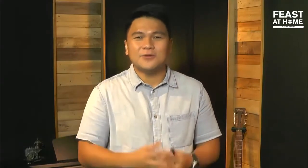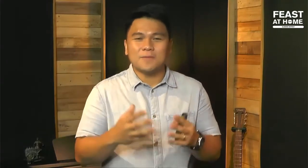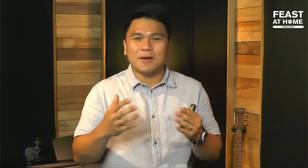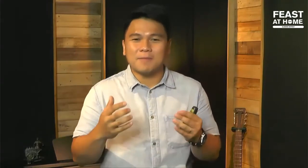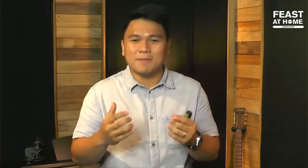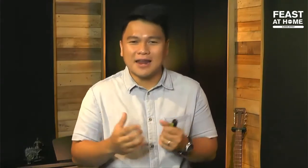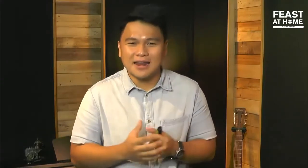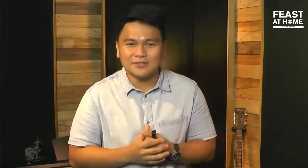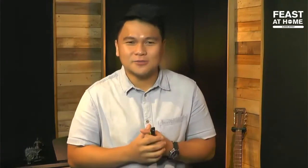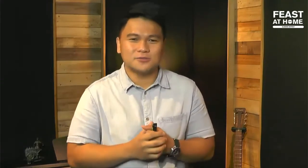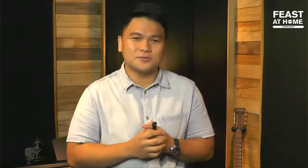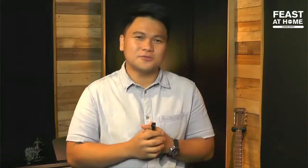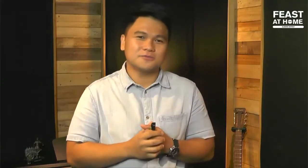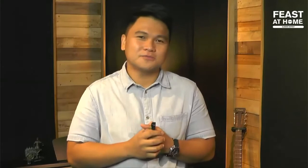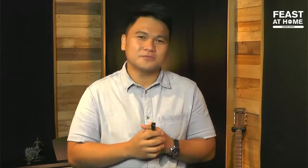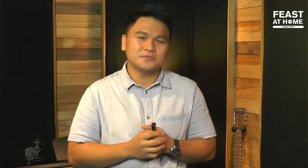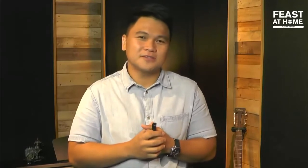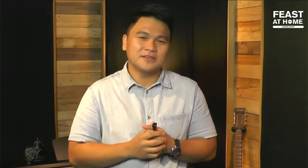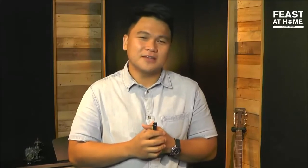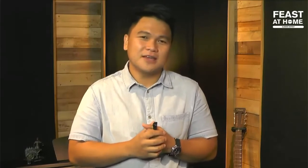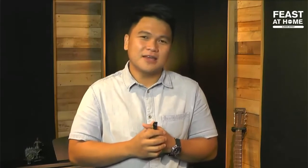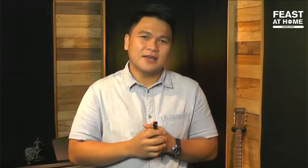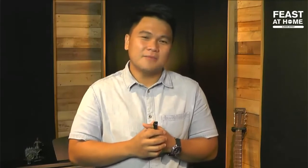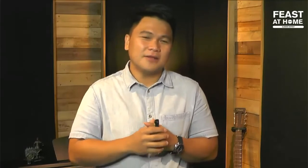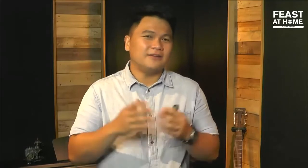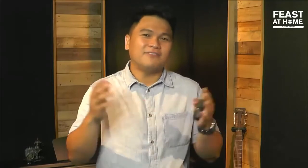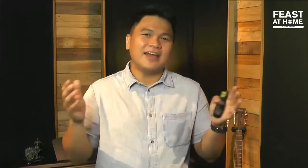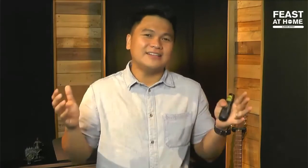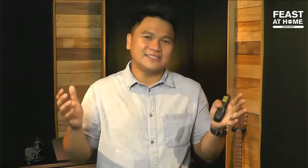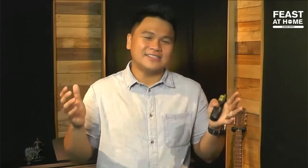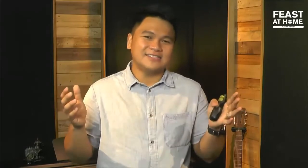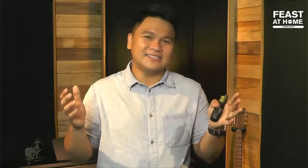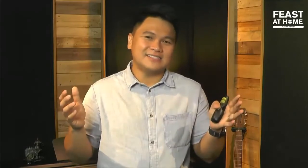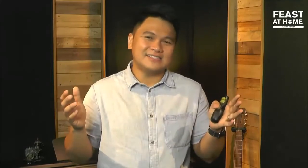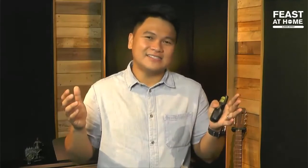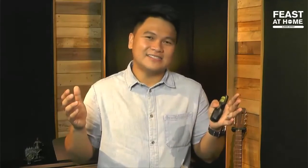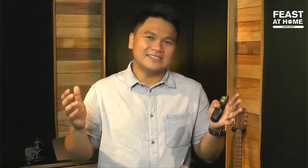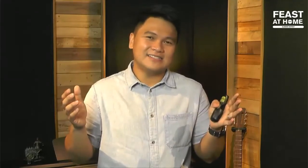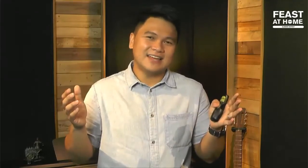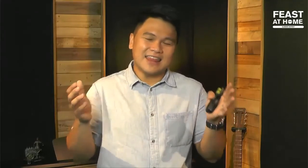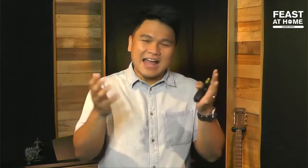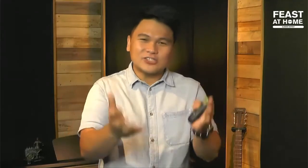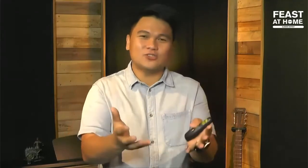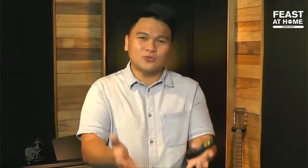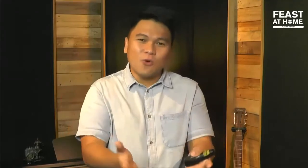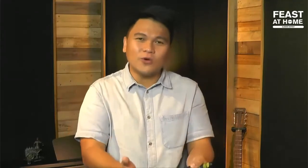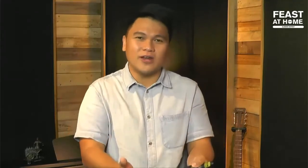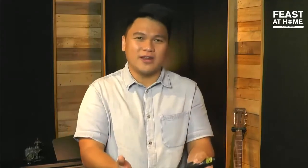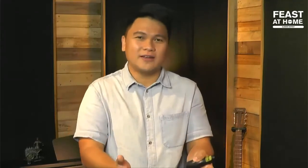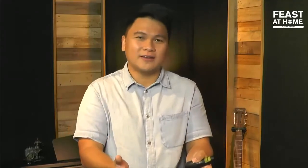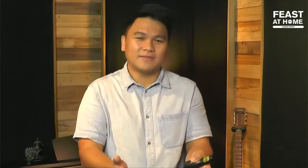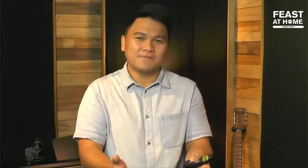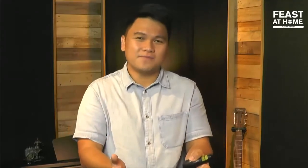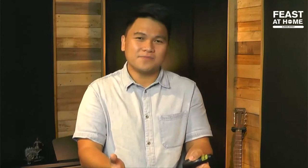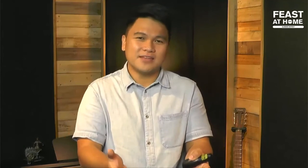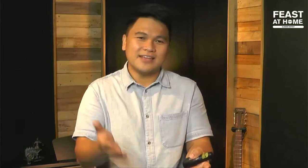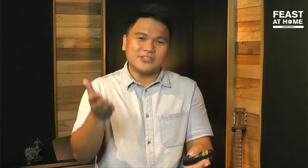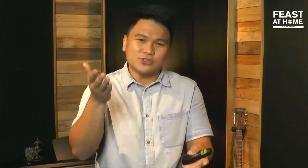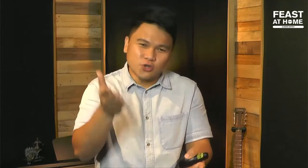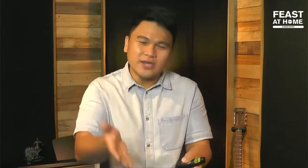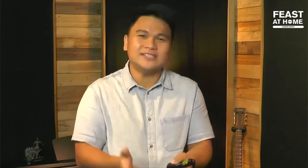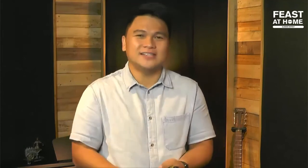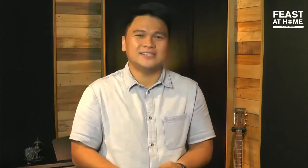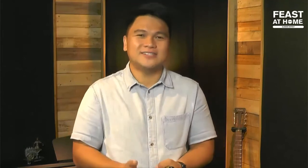Kasi ganun ang pagmamahal ng Diyos. My dear friends, that story